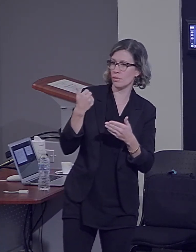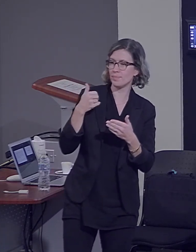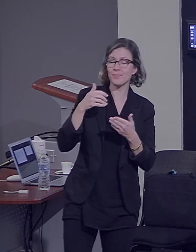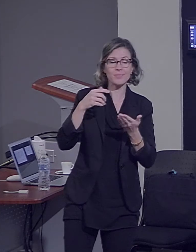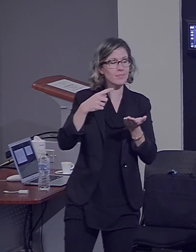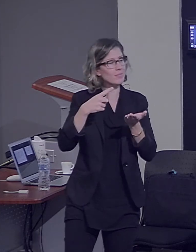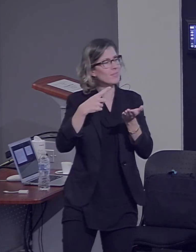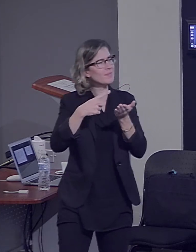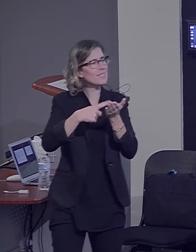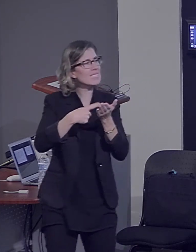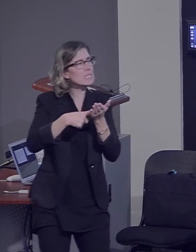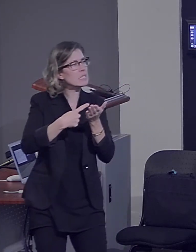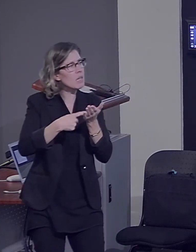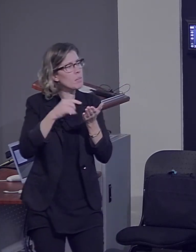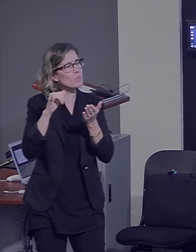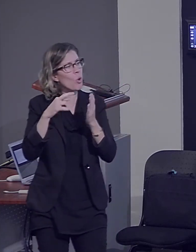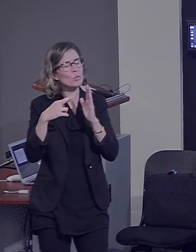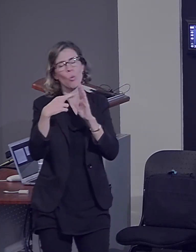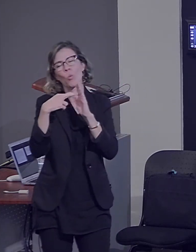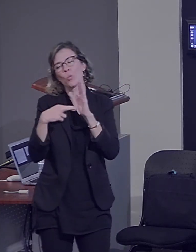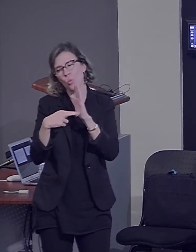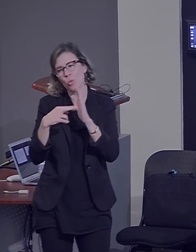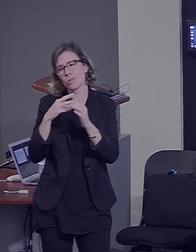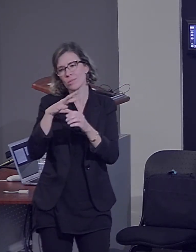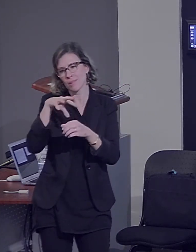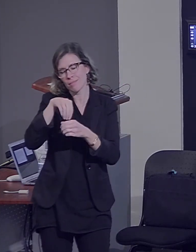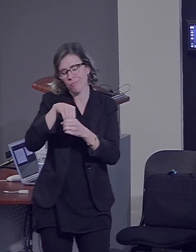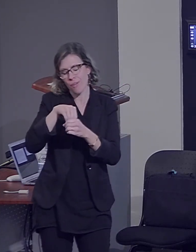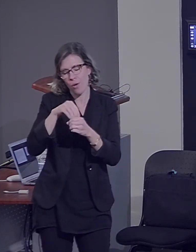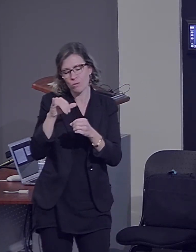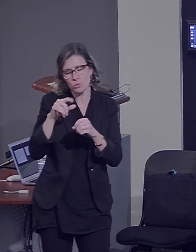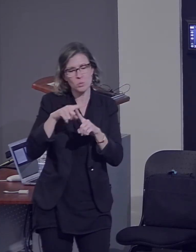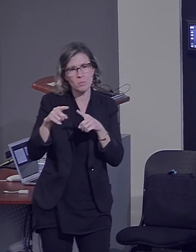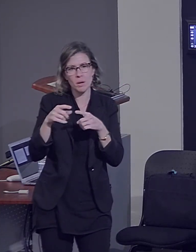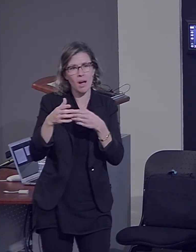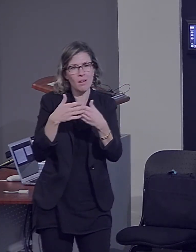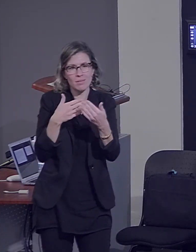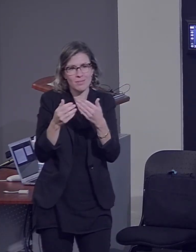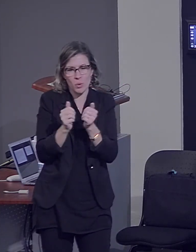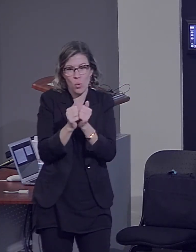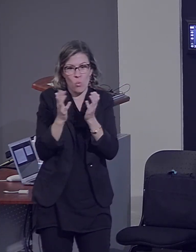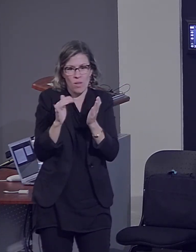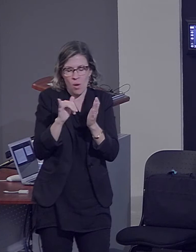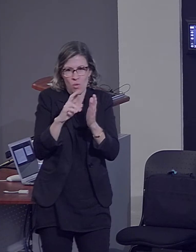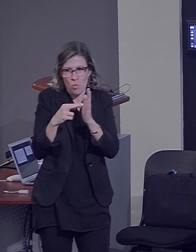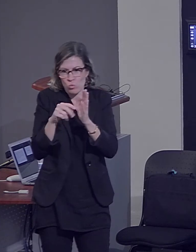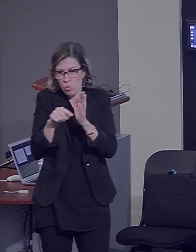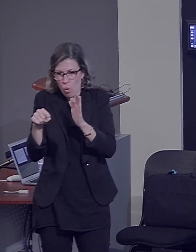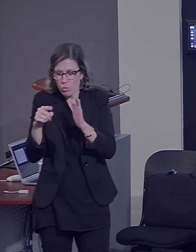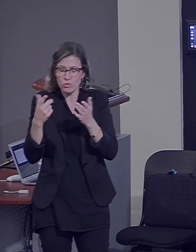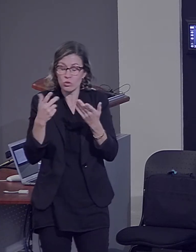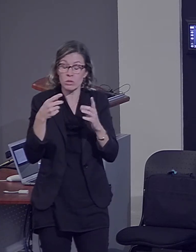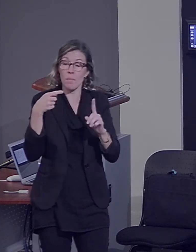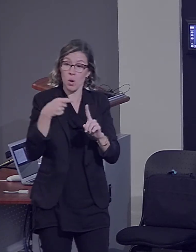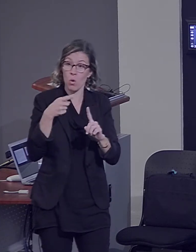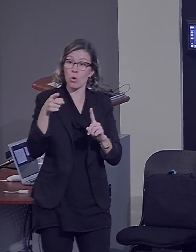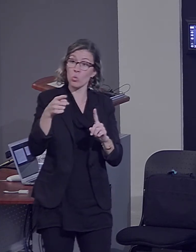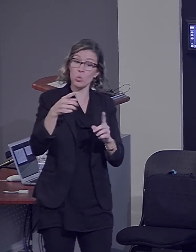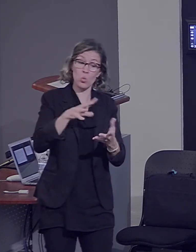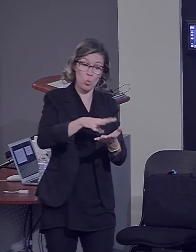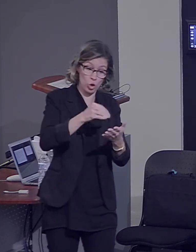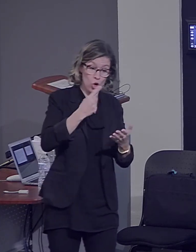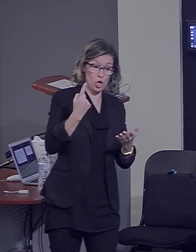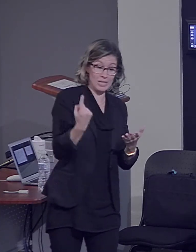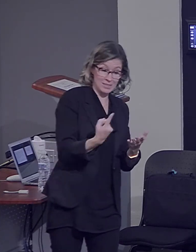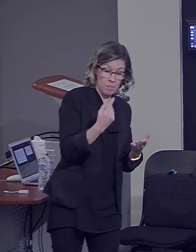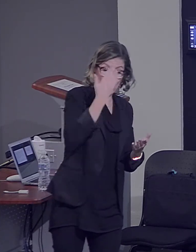Sometimes rules are involved with which play a role, but even without rule, it's very clear that if you learn something, you understand it much